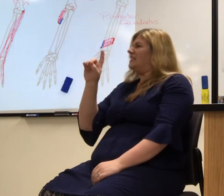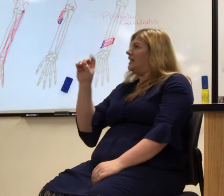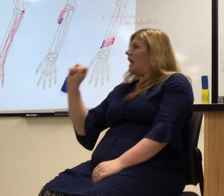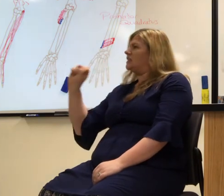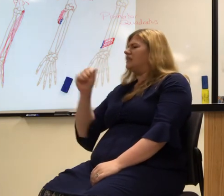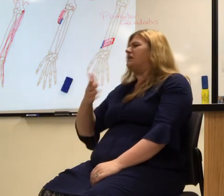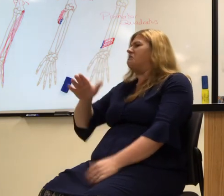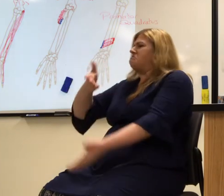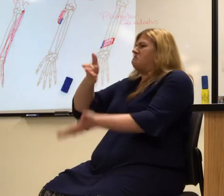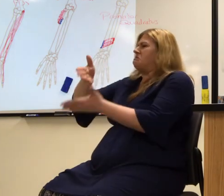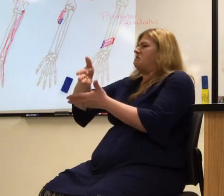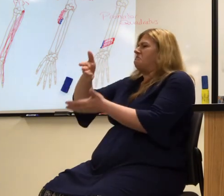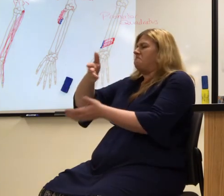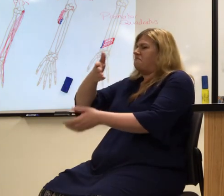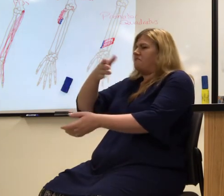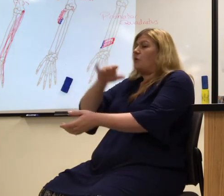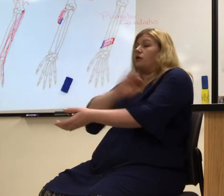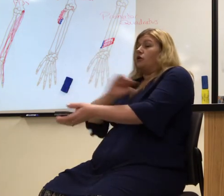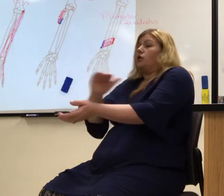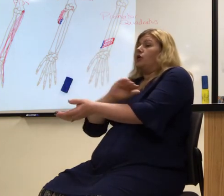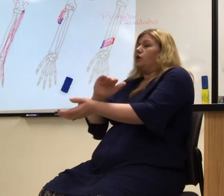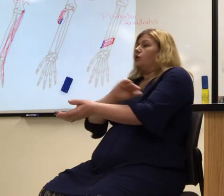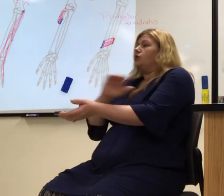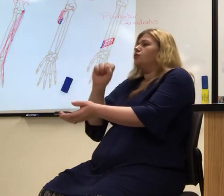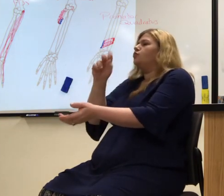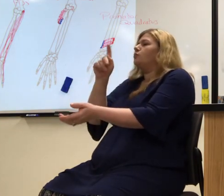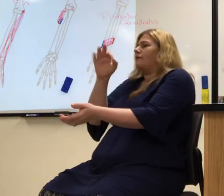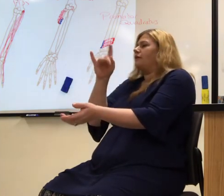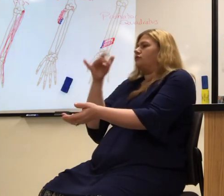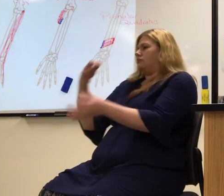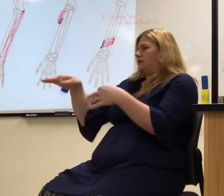This muscle is the deepest layer.